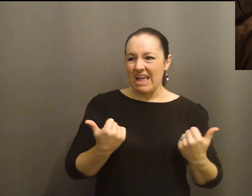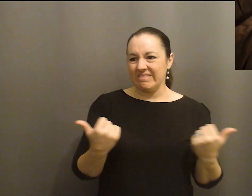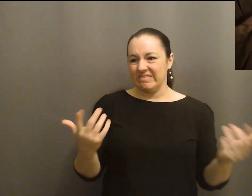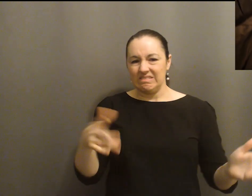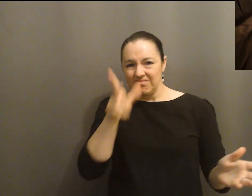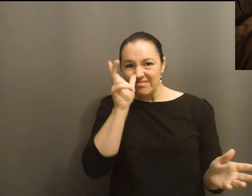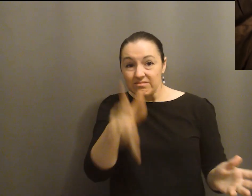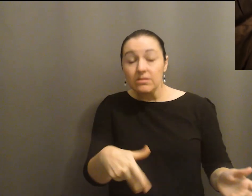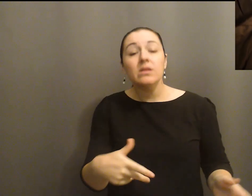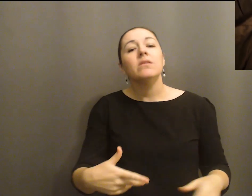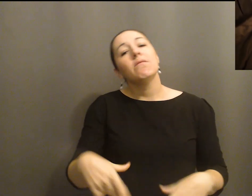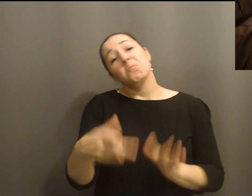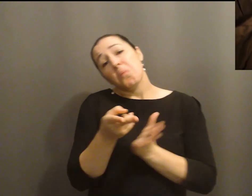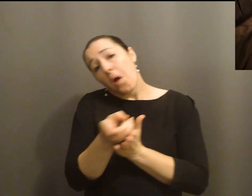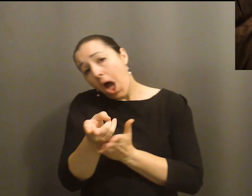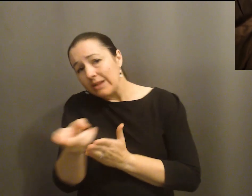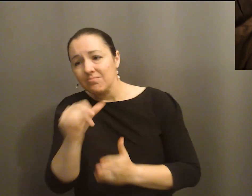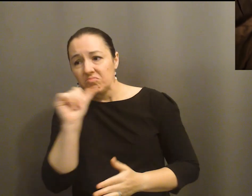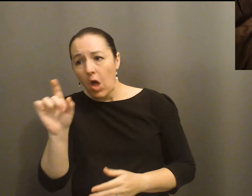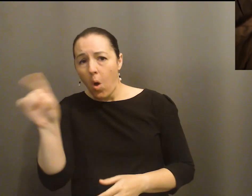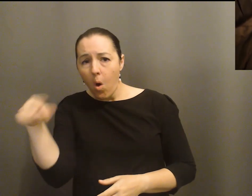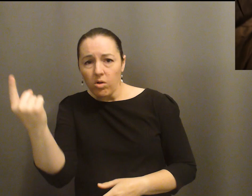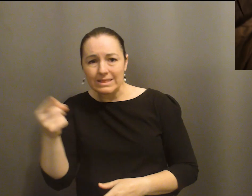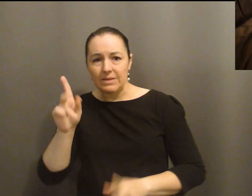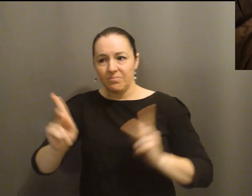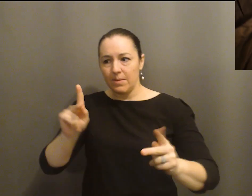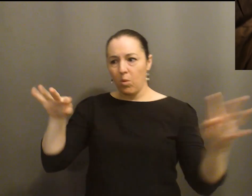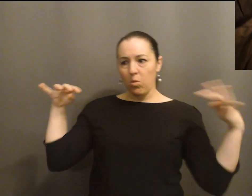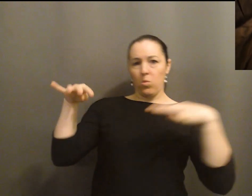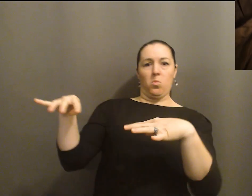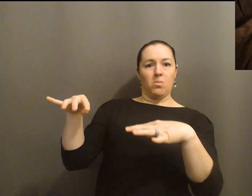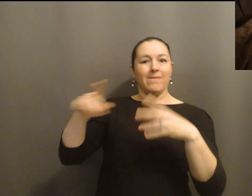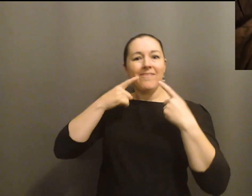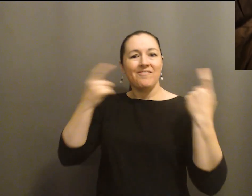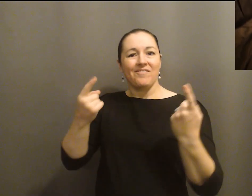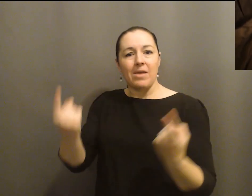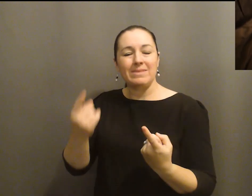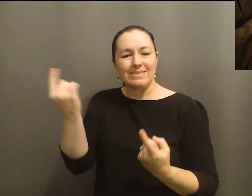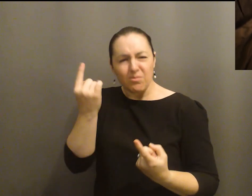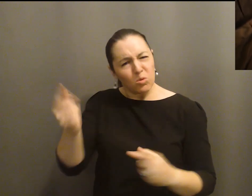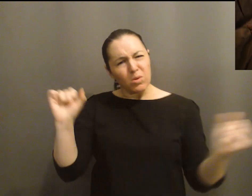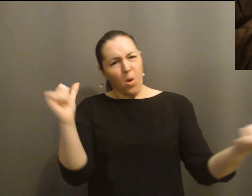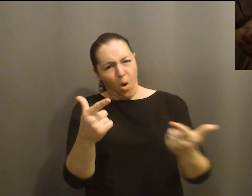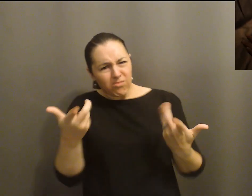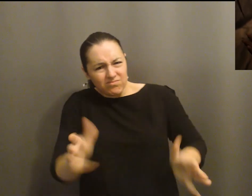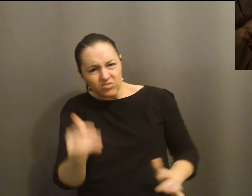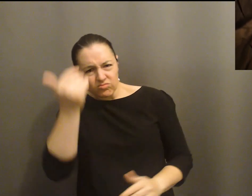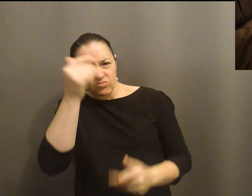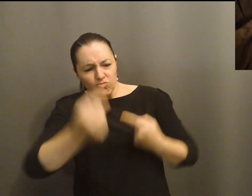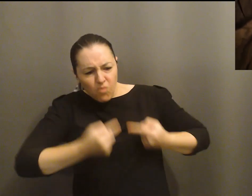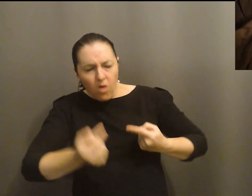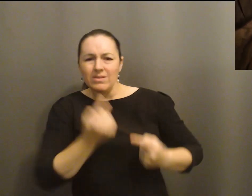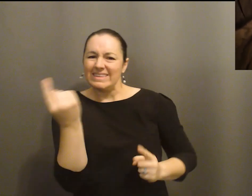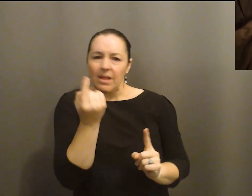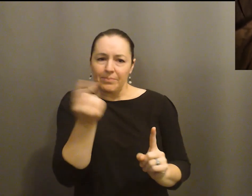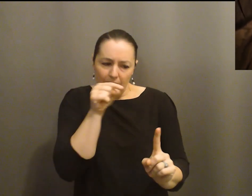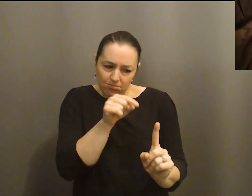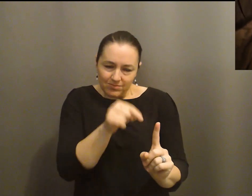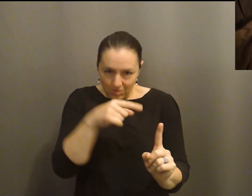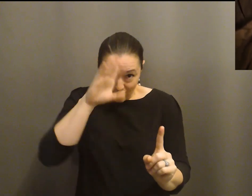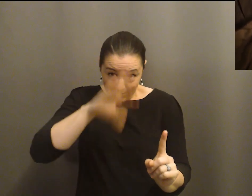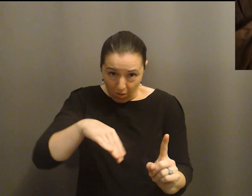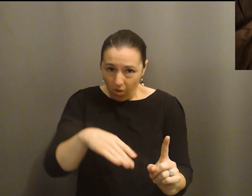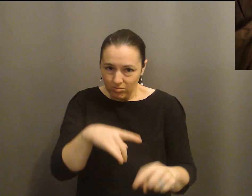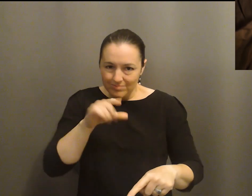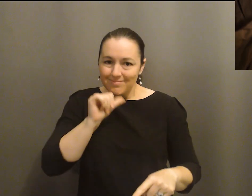honest, it's not just those who are in the public eye We all struggle with doing something we know that we shouldn't do All of us have an area